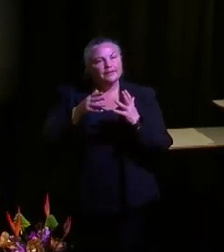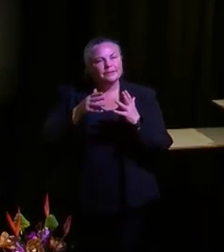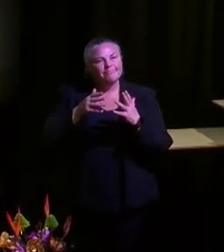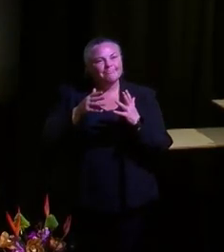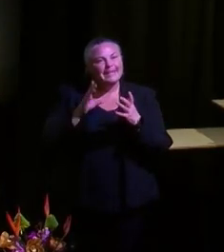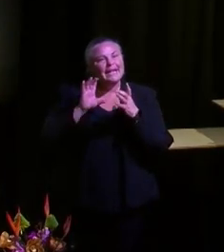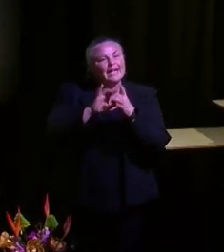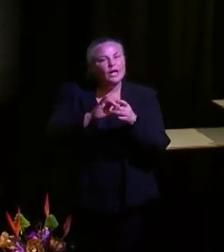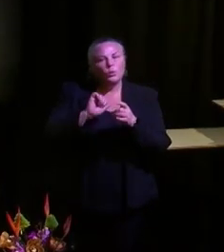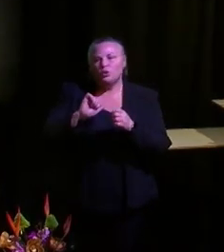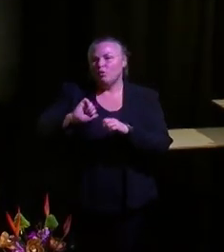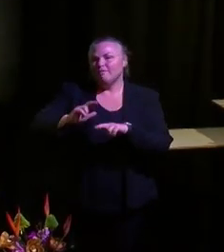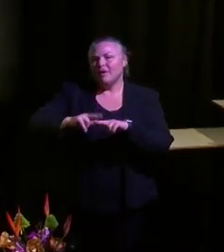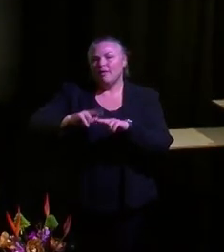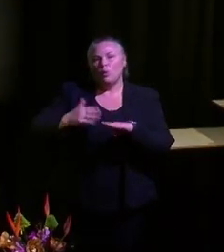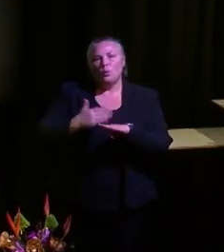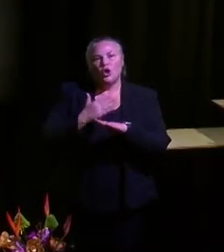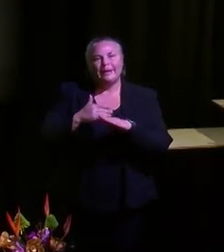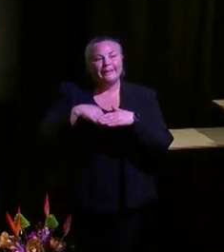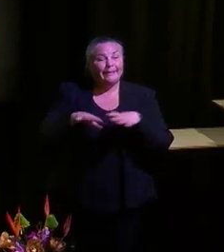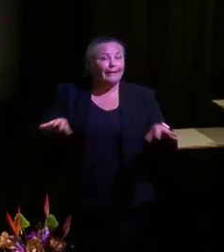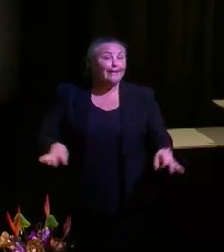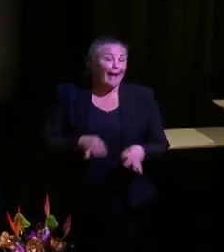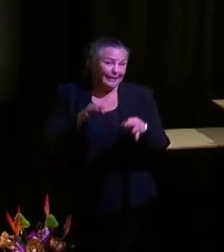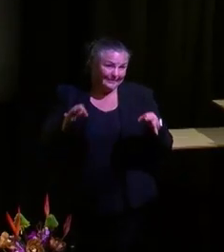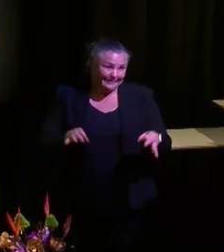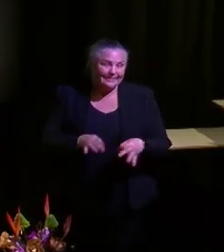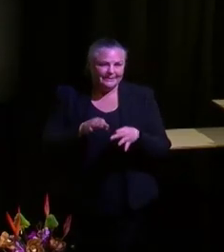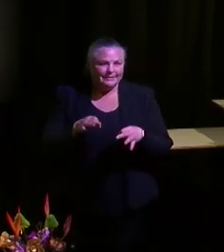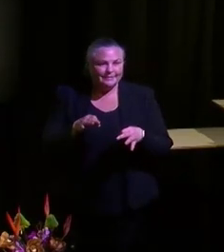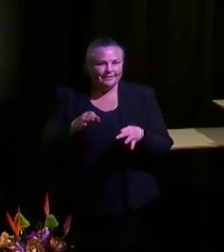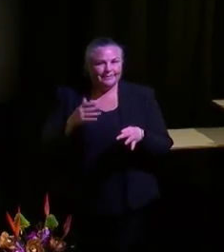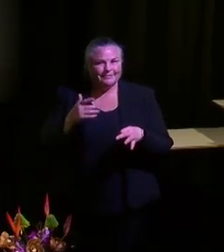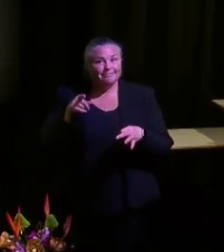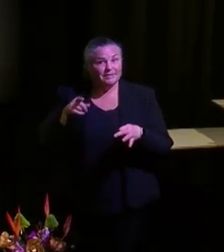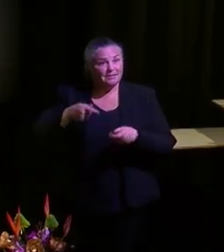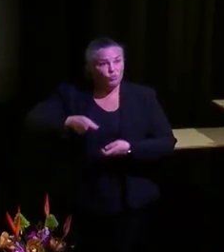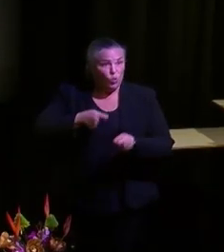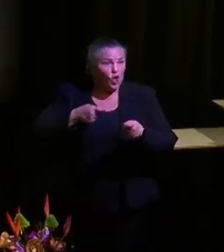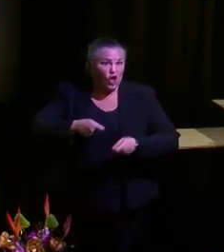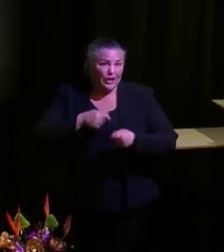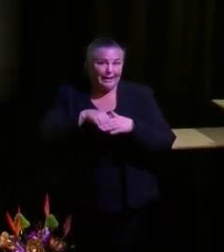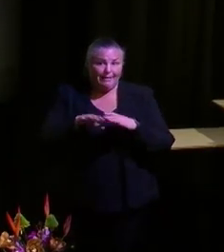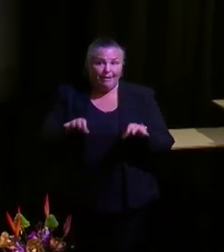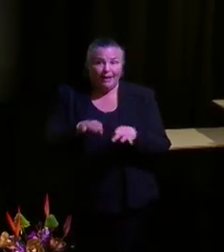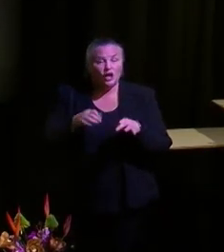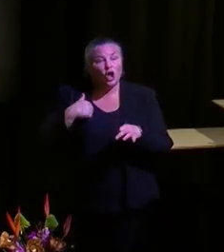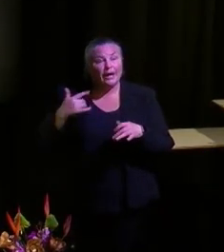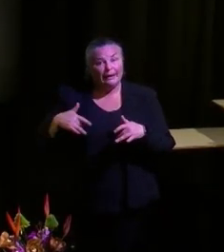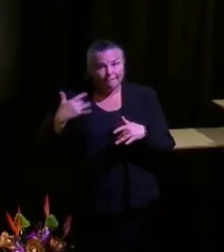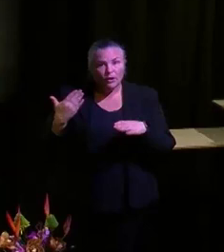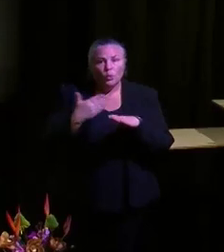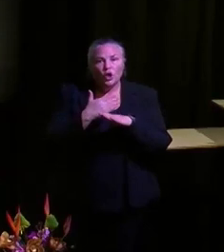gardener at James Cook University, because I taught up at Townsville TAFE for quite a few, lived in Townsville for about 6 years